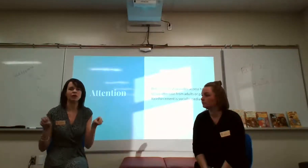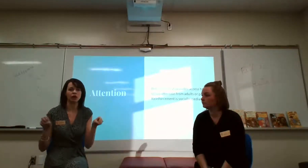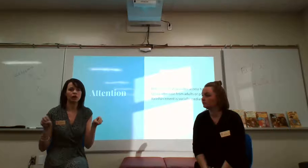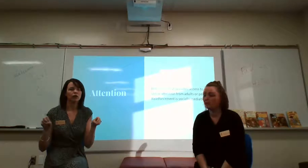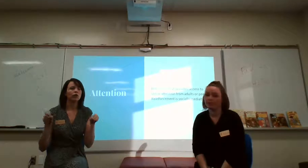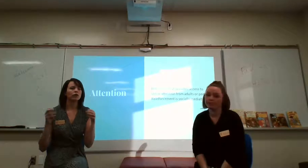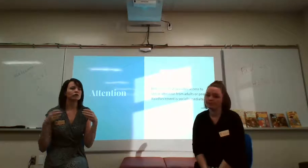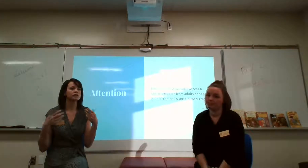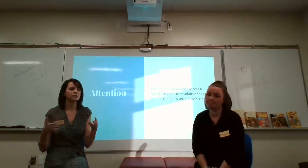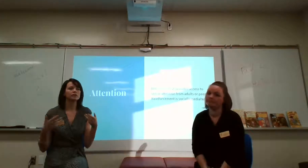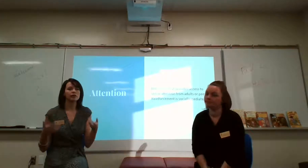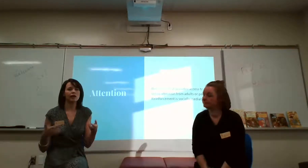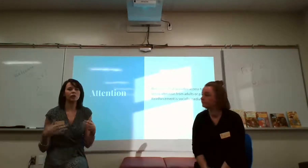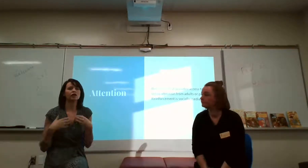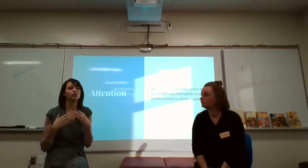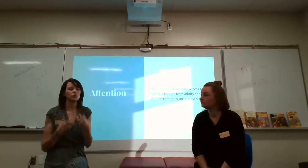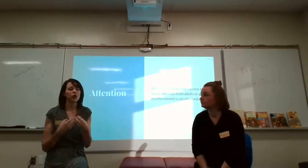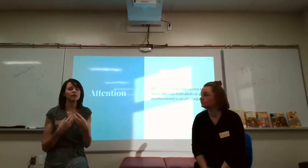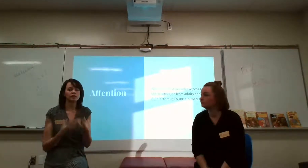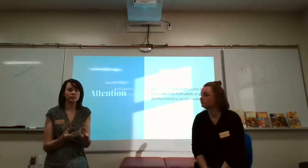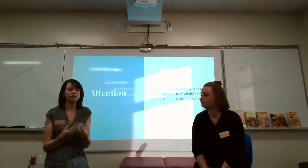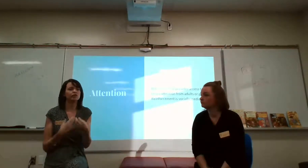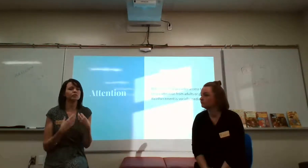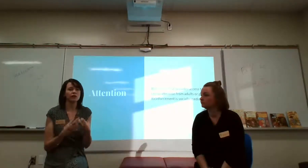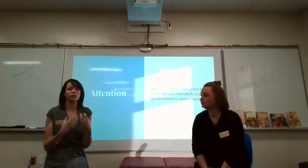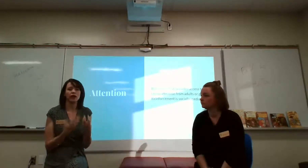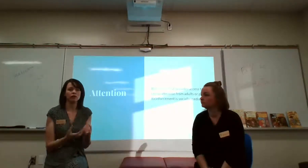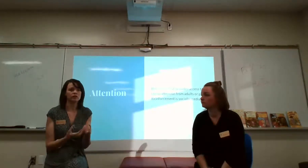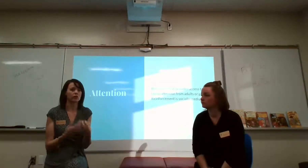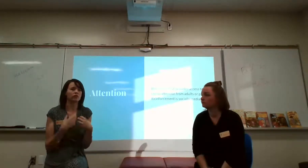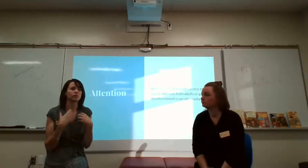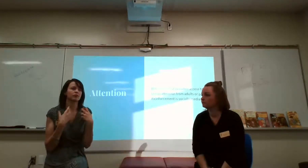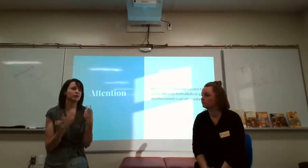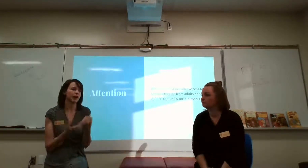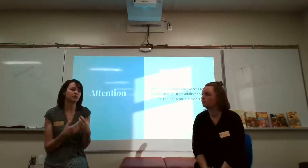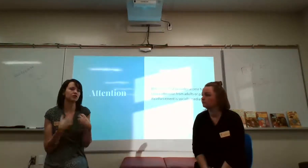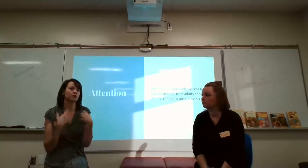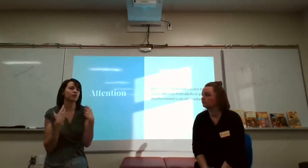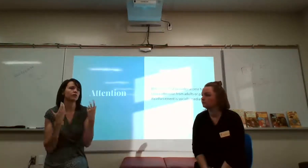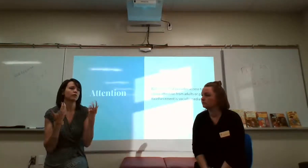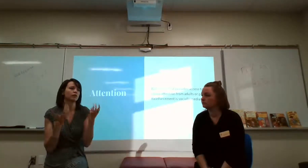behavior. No, we are simply saying when you want something from someone else, whether it be compassion, whether it be,